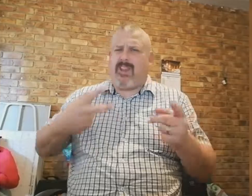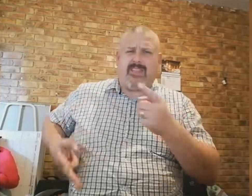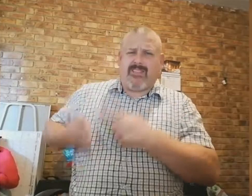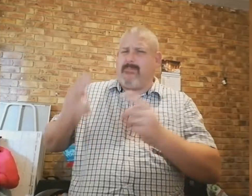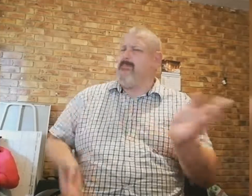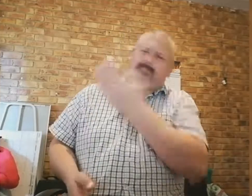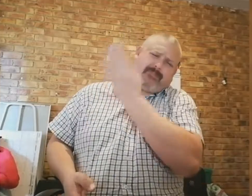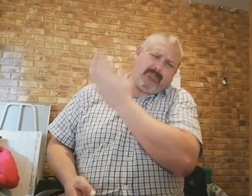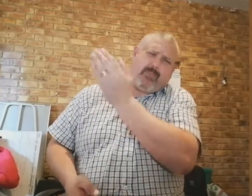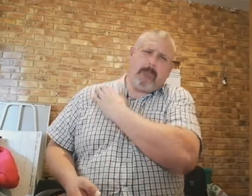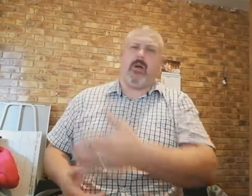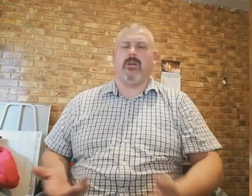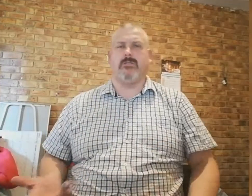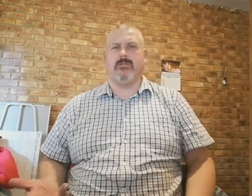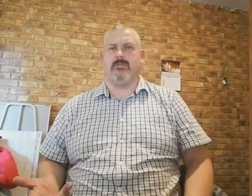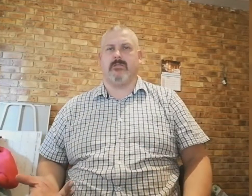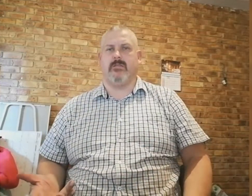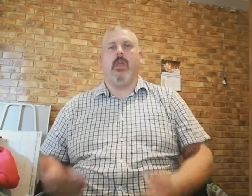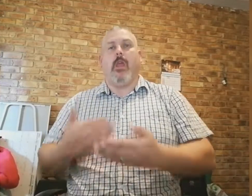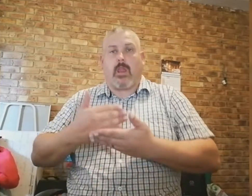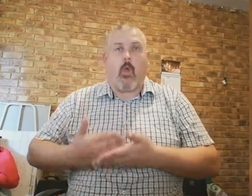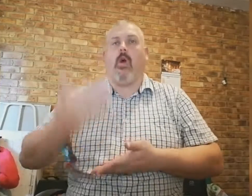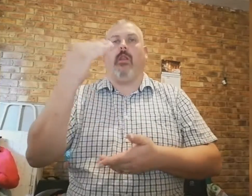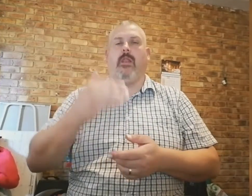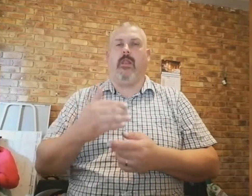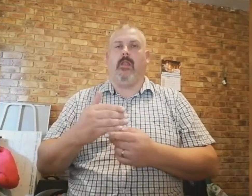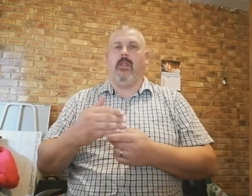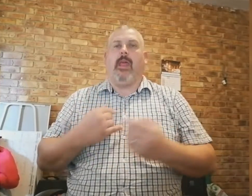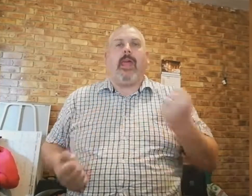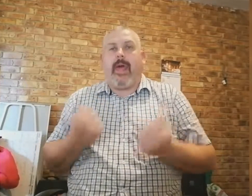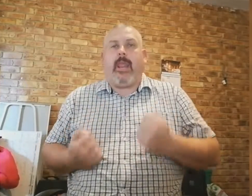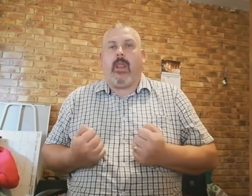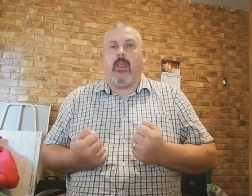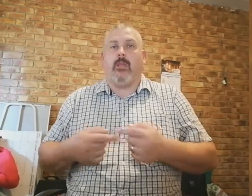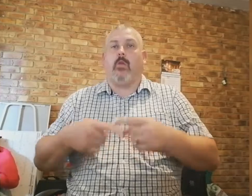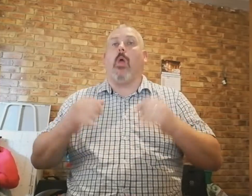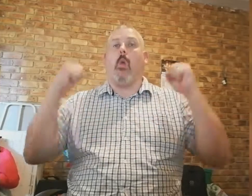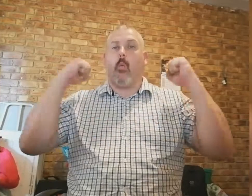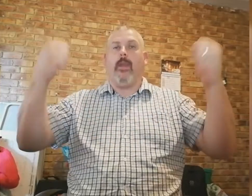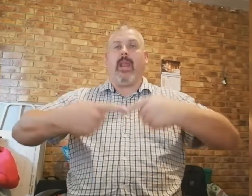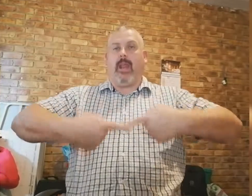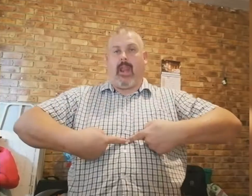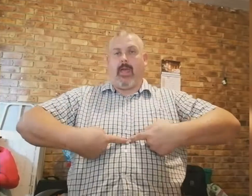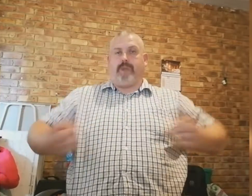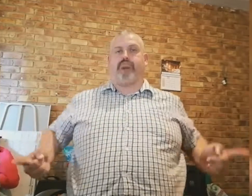I pass, go on, running to the winning line.